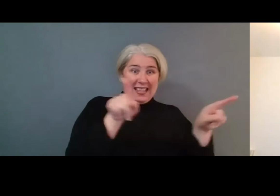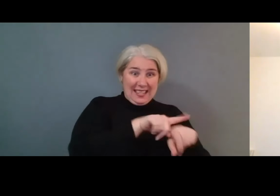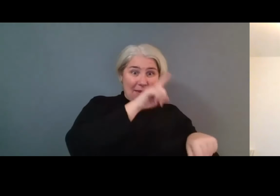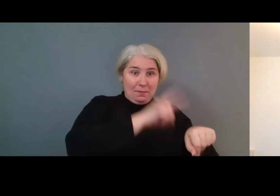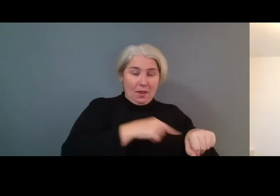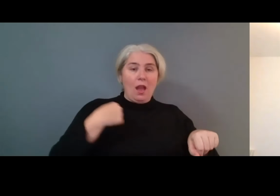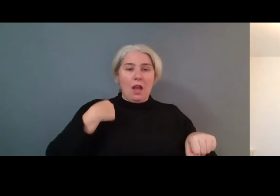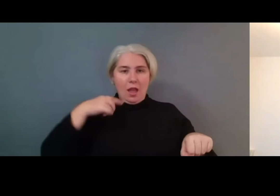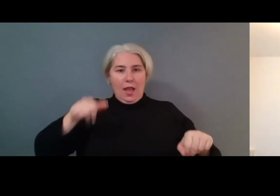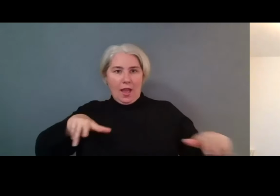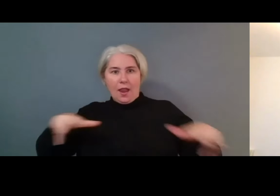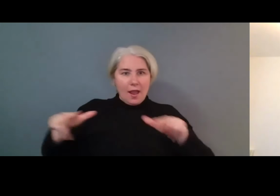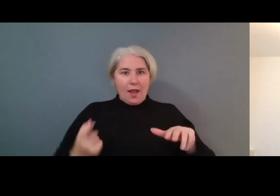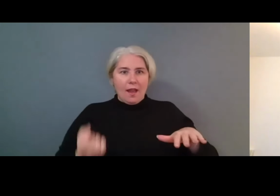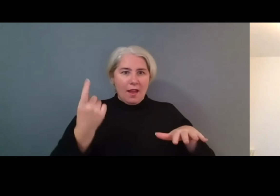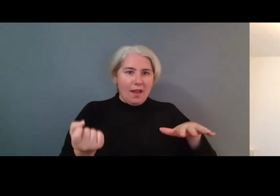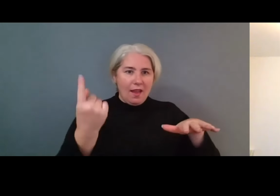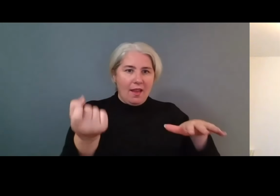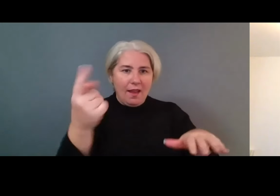do